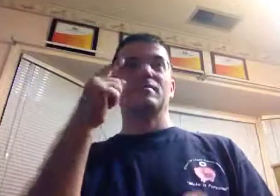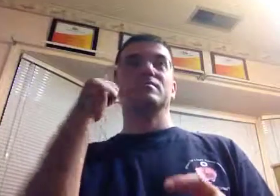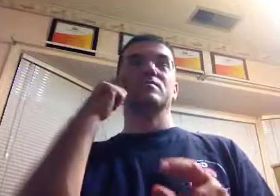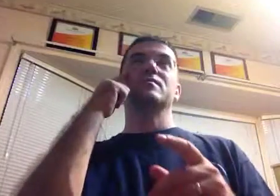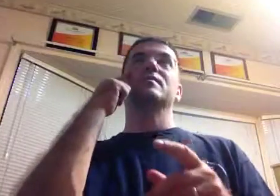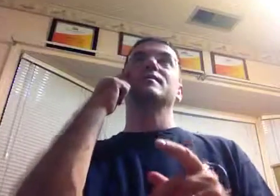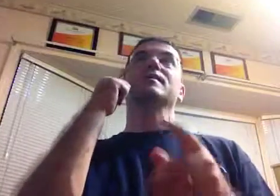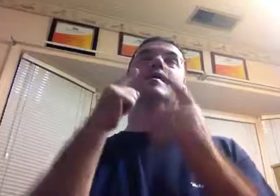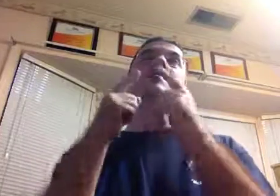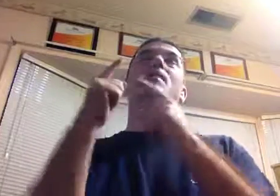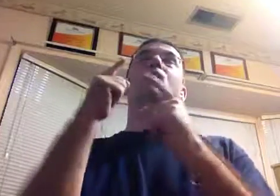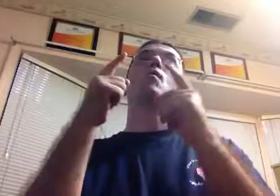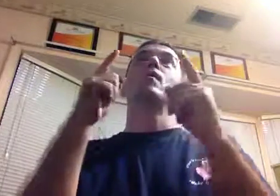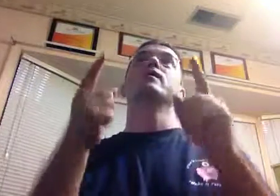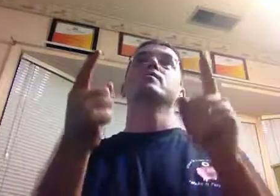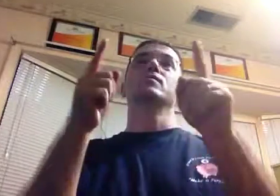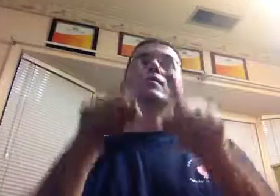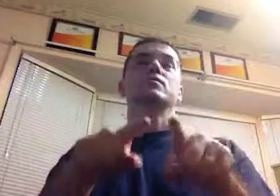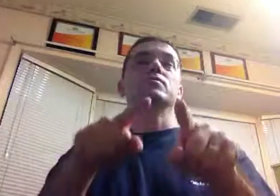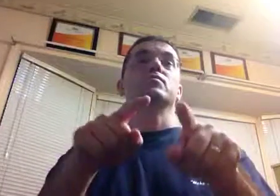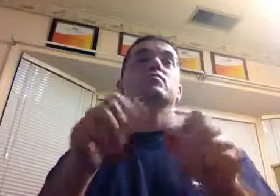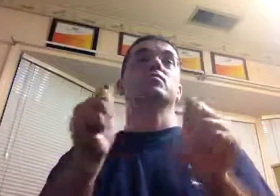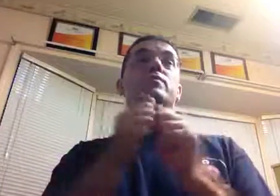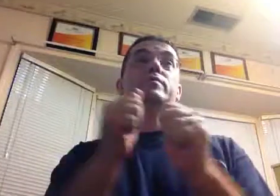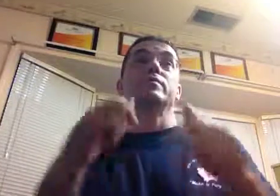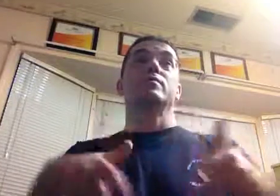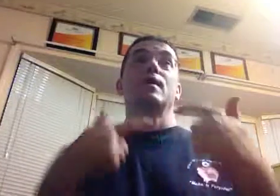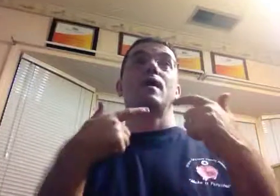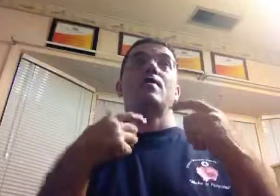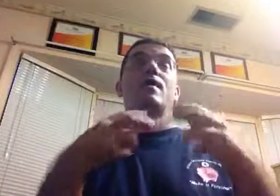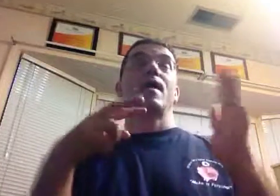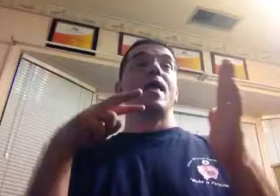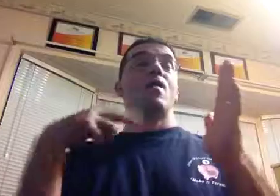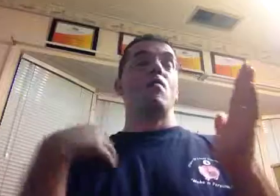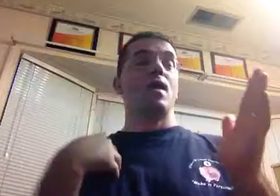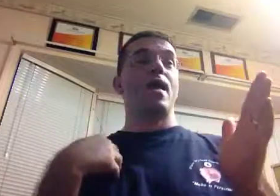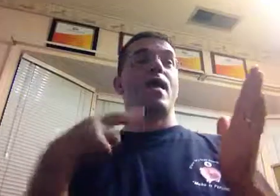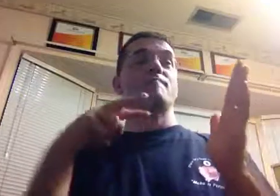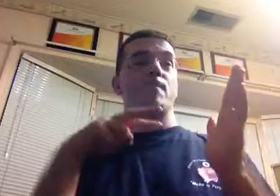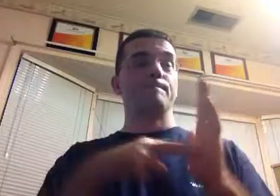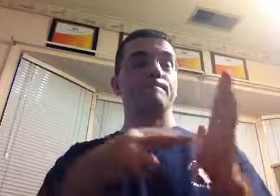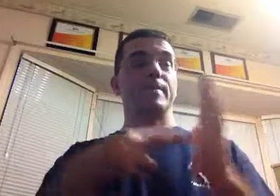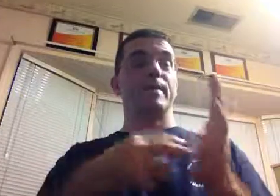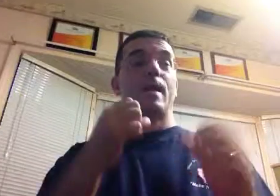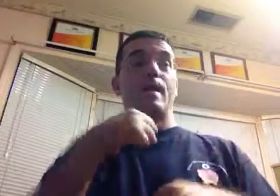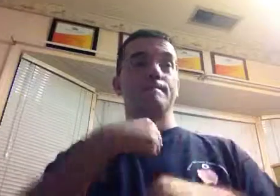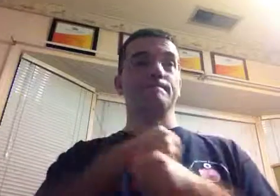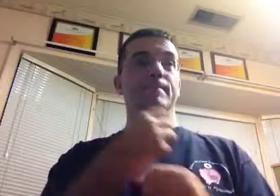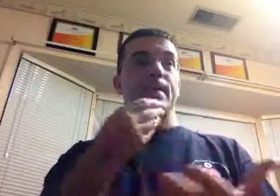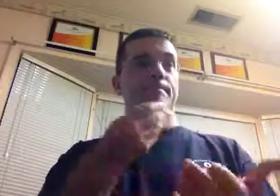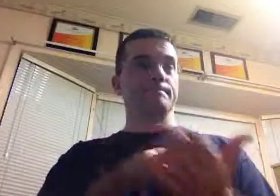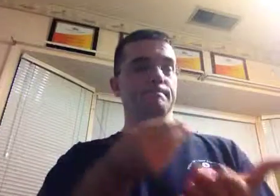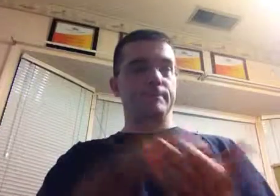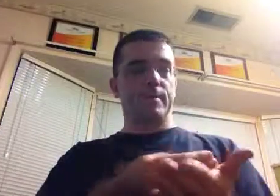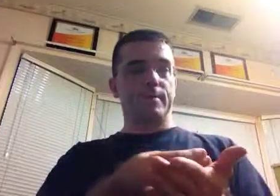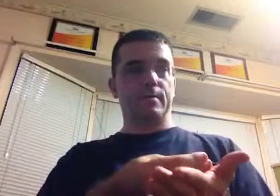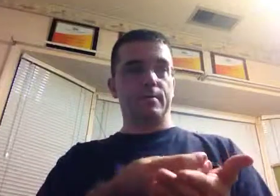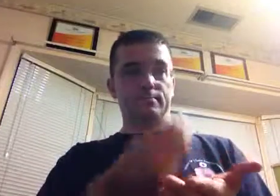about what you could do with your life that would really have meaning and that would make more money. And